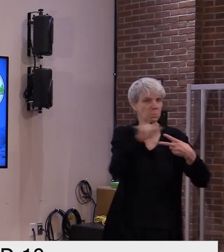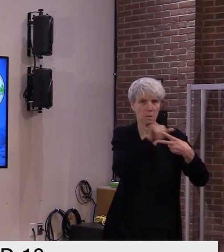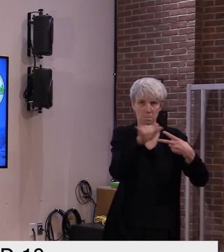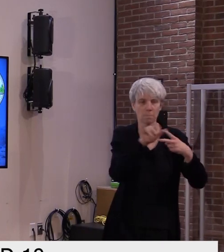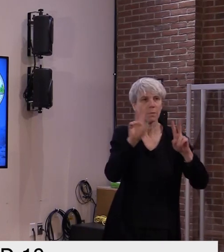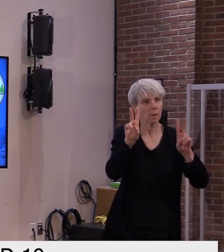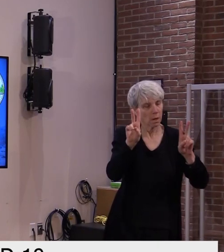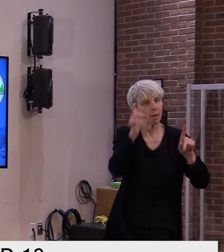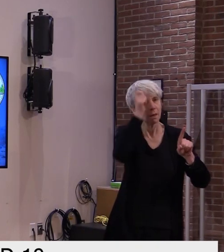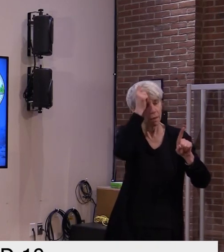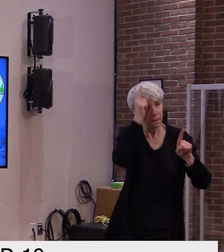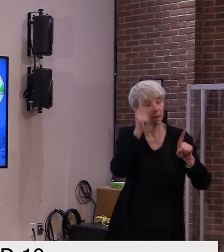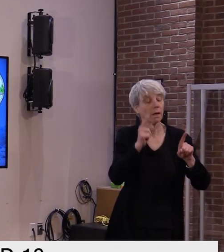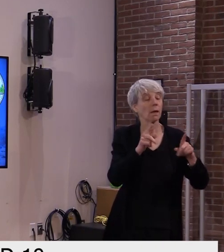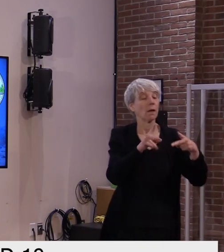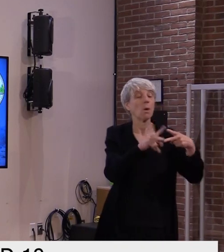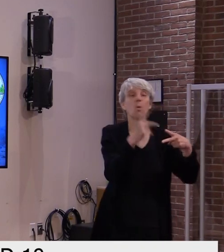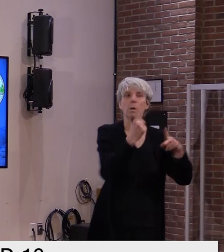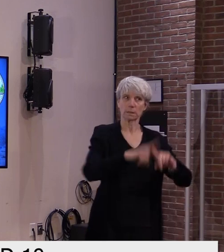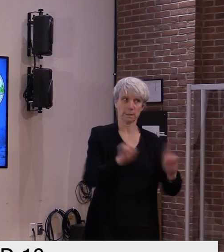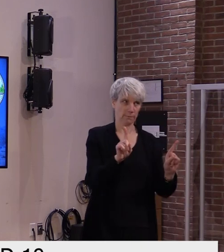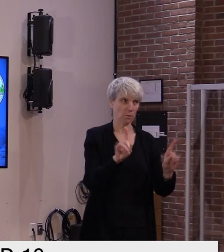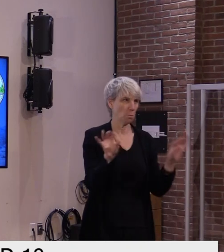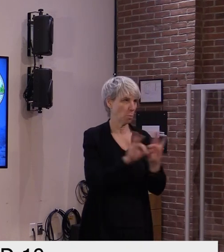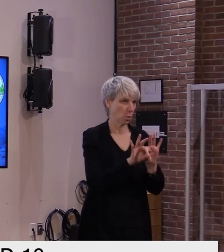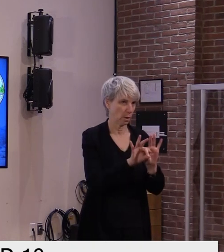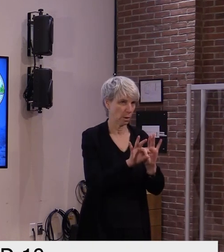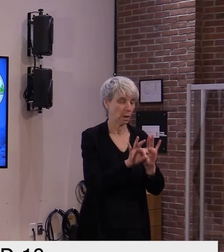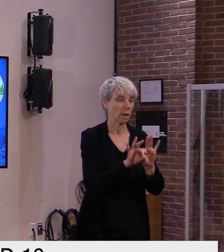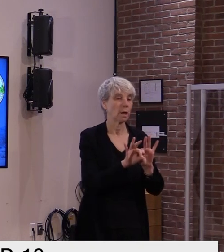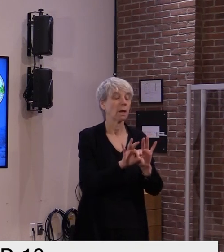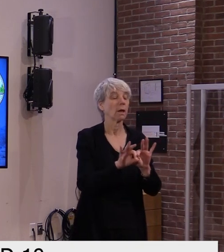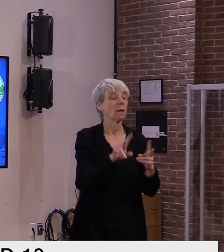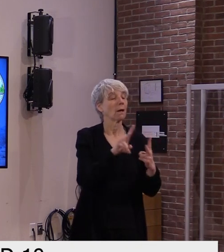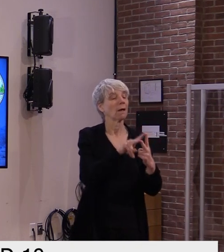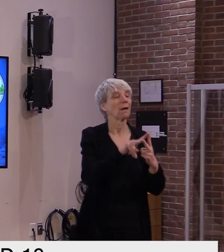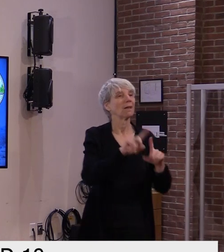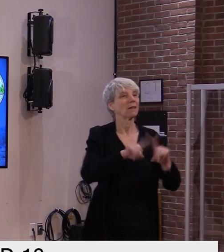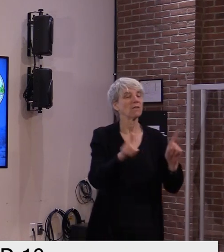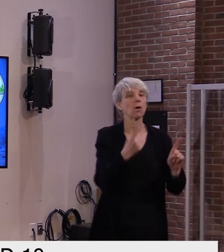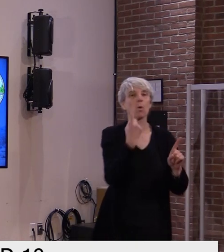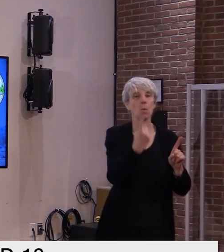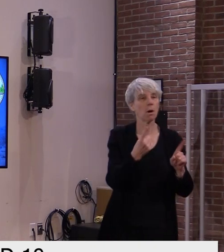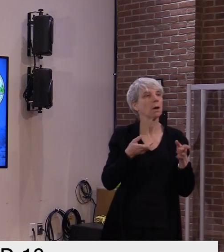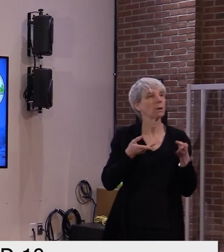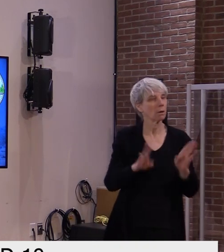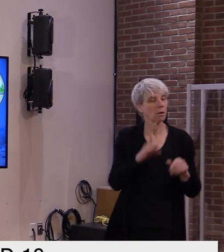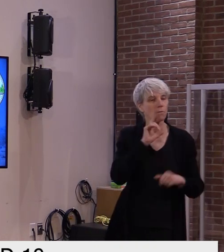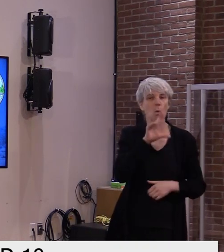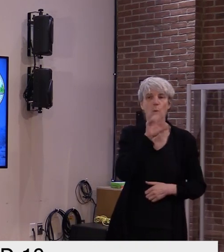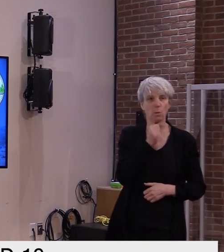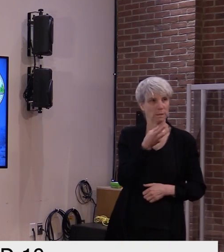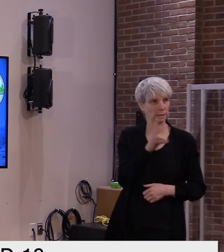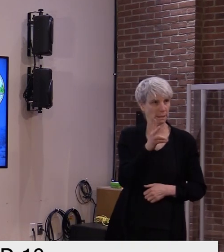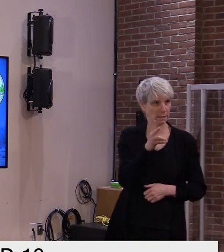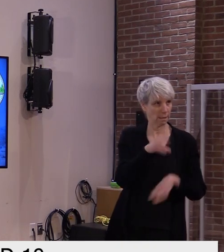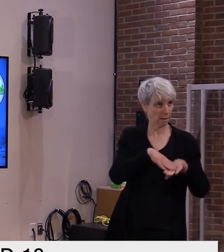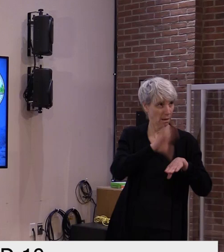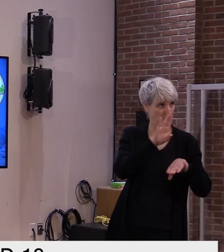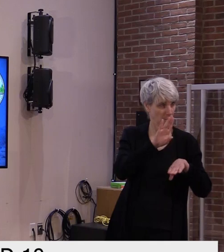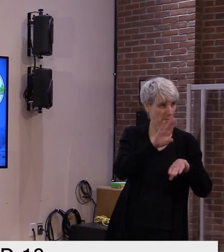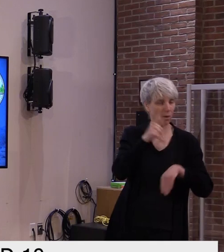a two-year age gap, where one is licensed for 16 and above, the other is for 18 and